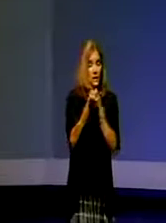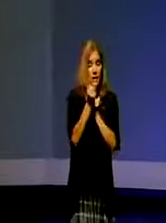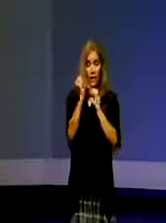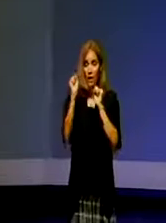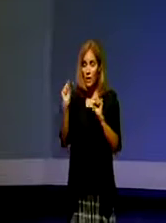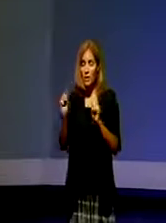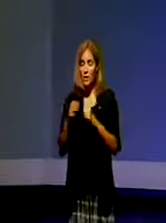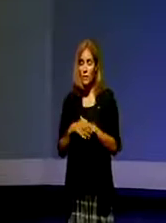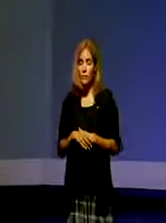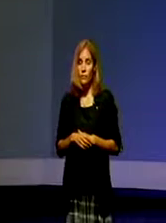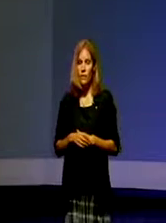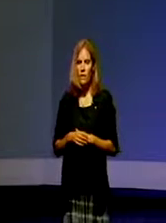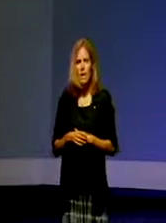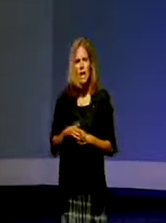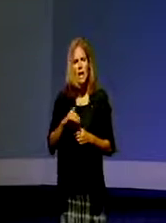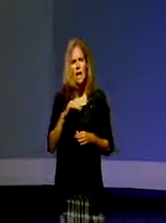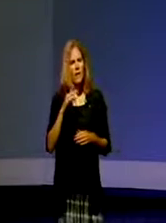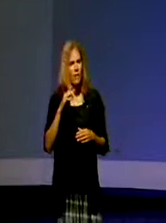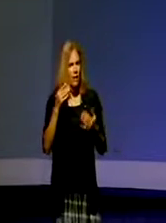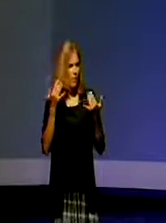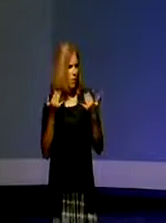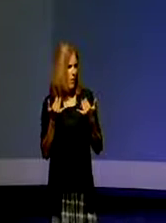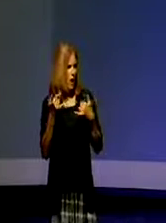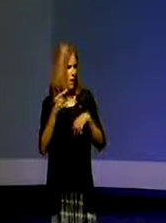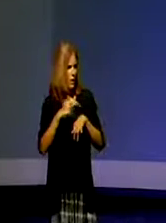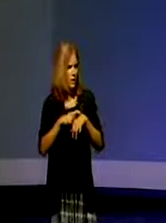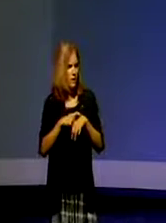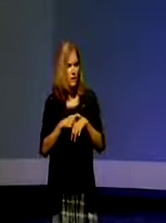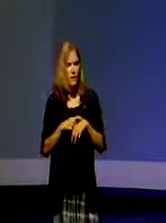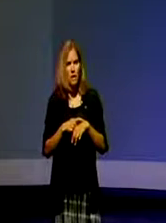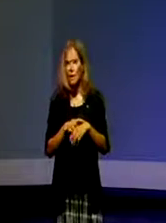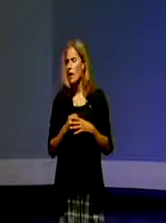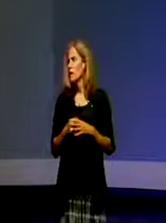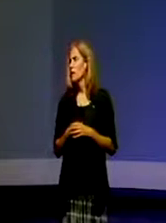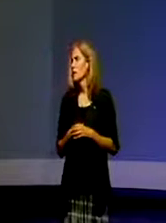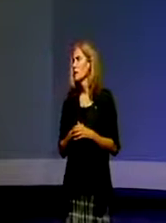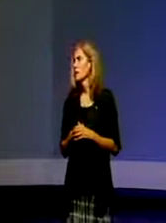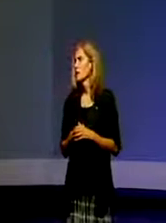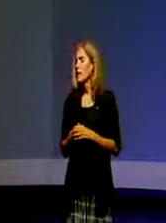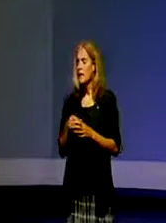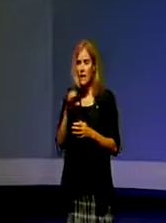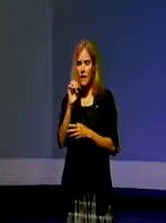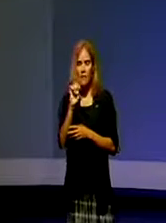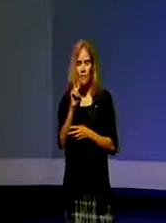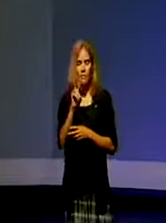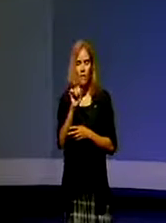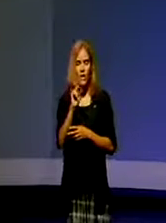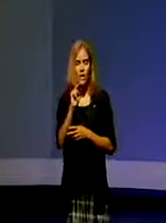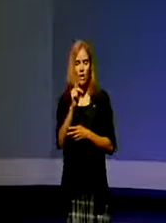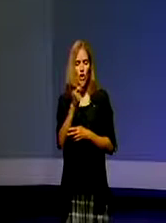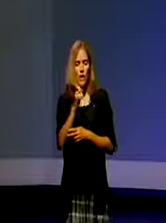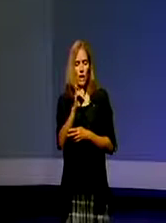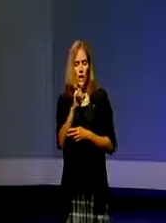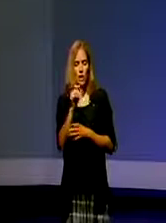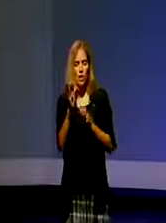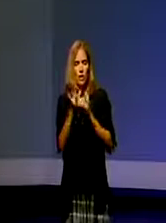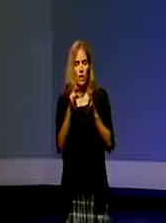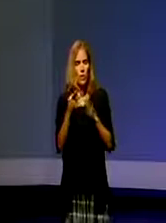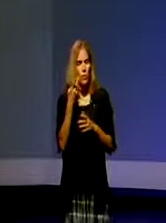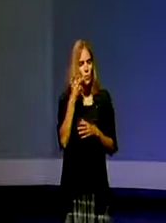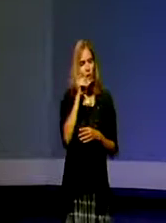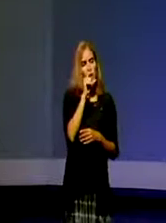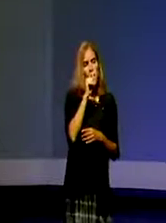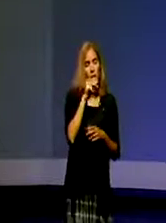salvation. Even in modern times, under the guise of even evangelical Christianity, we see the birds